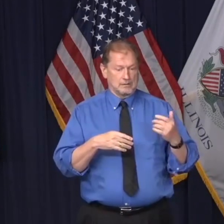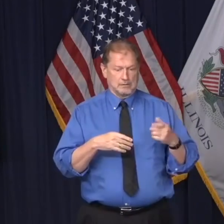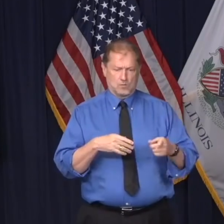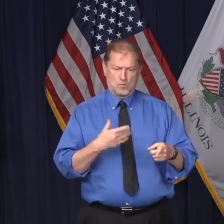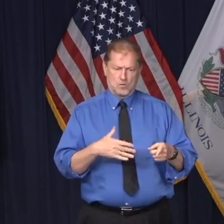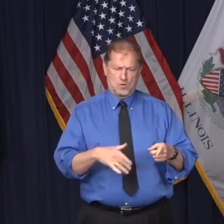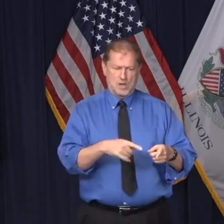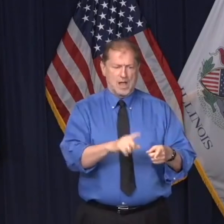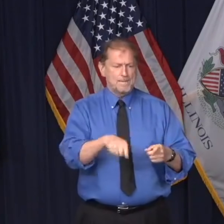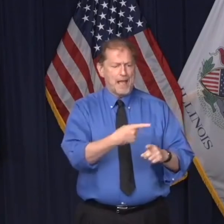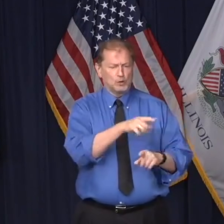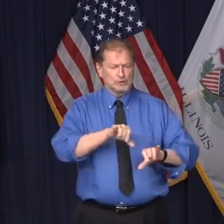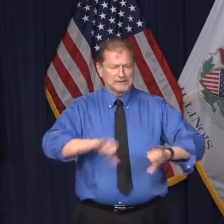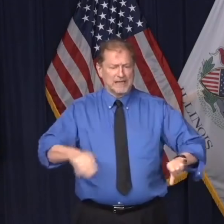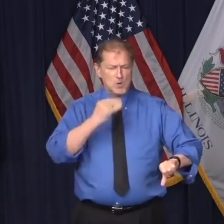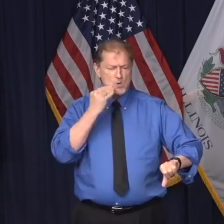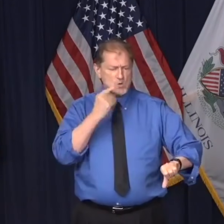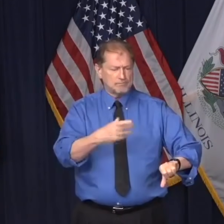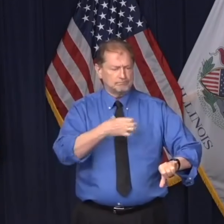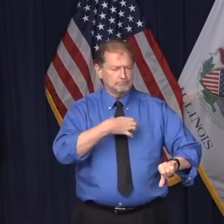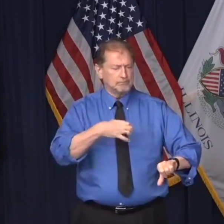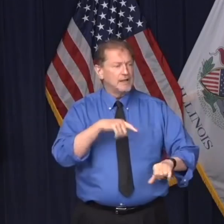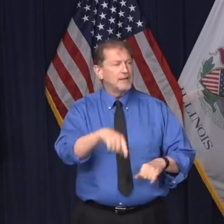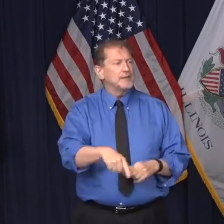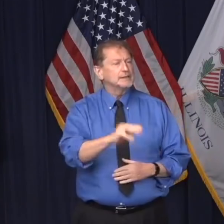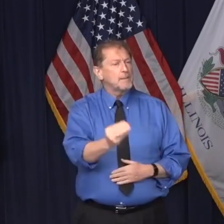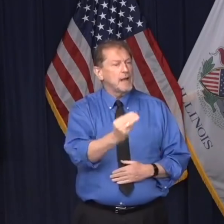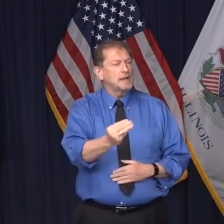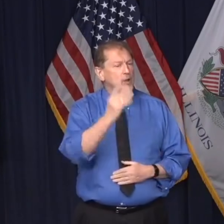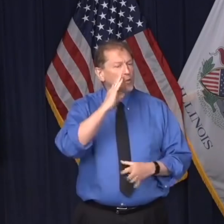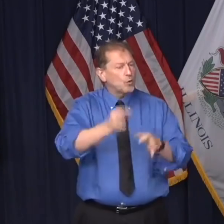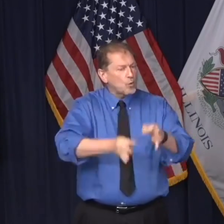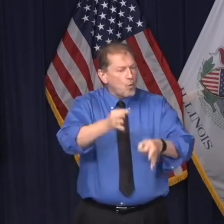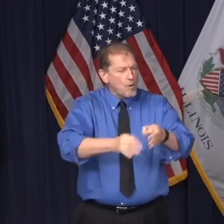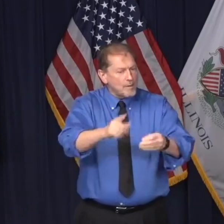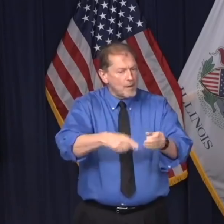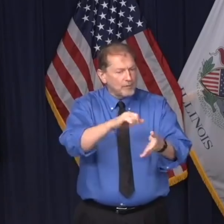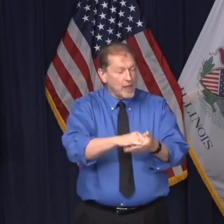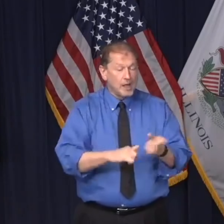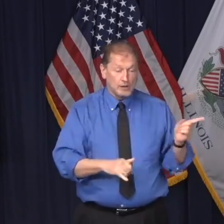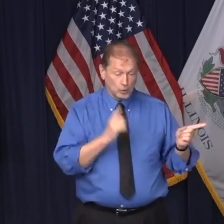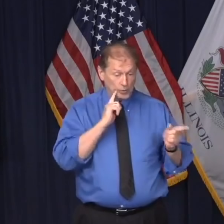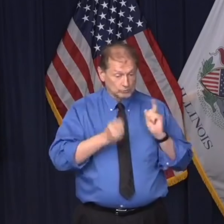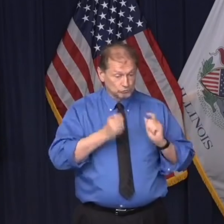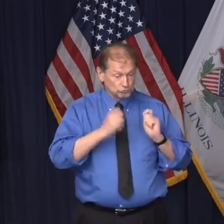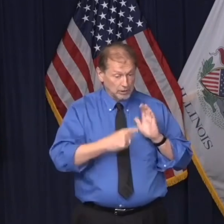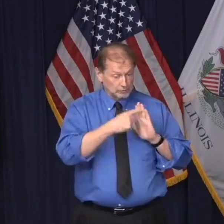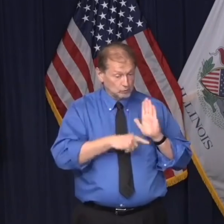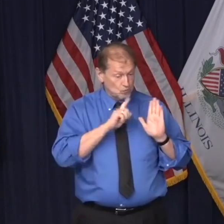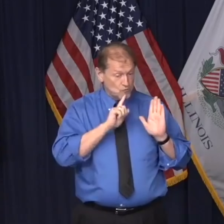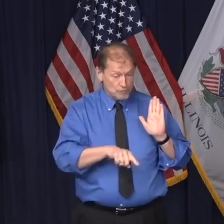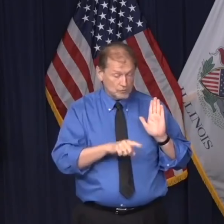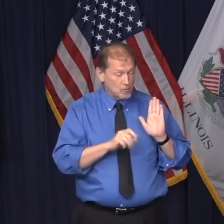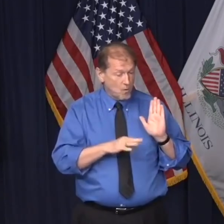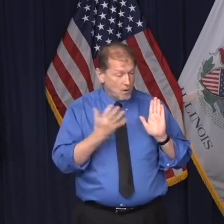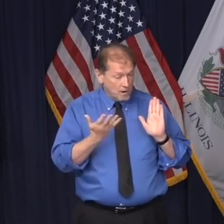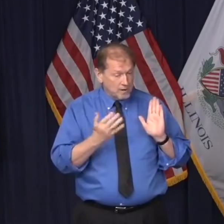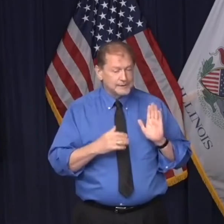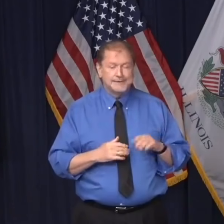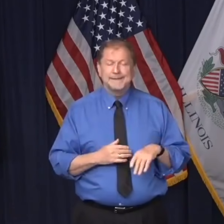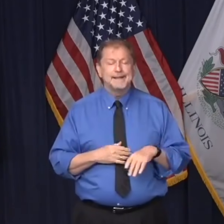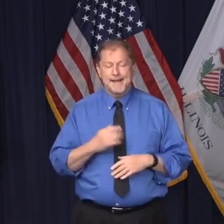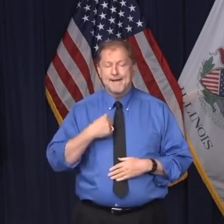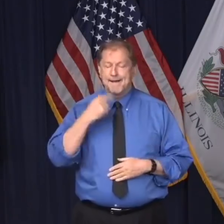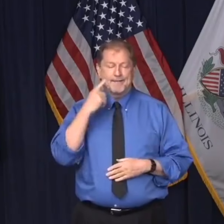extended stay-at-home order before a hearing on Monday. Your thoughts to that? Are you considering it? What do you think? No, I think it's a